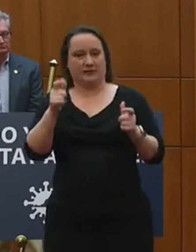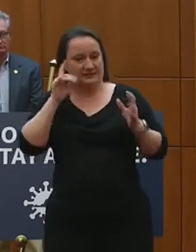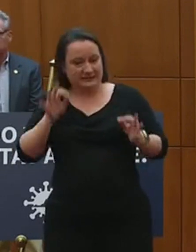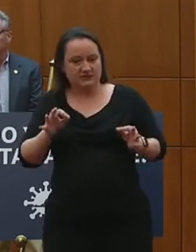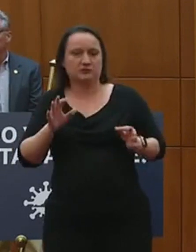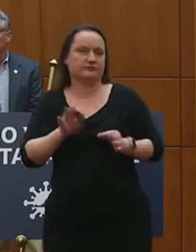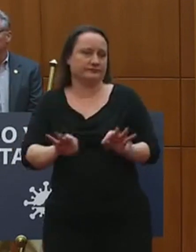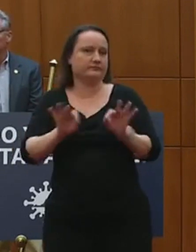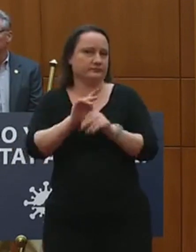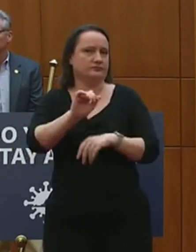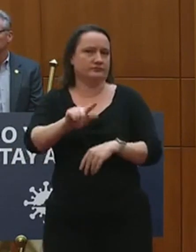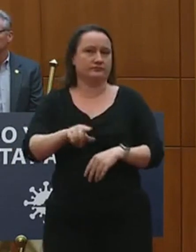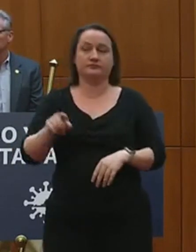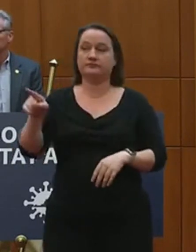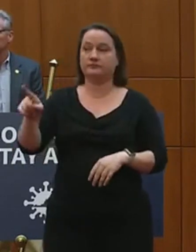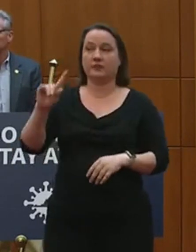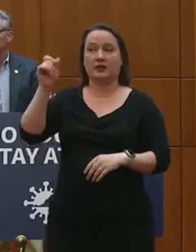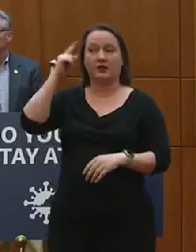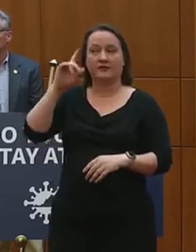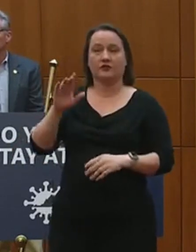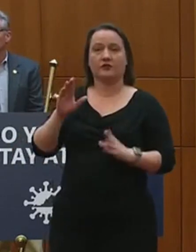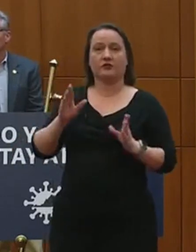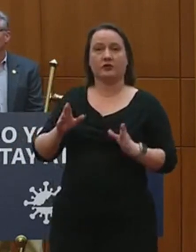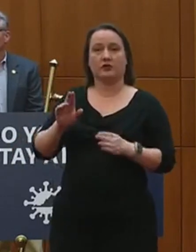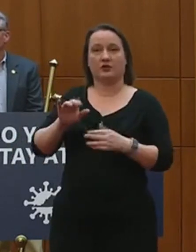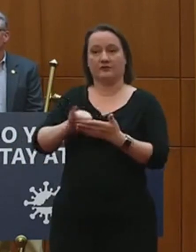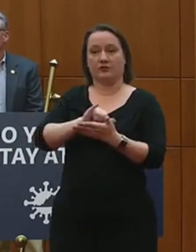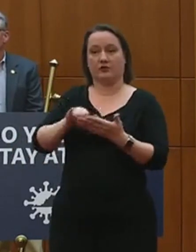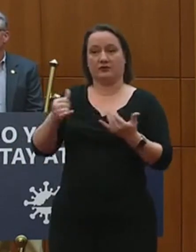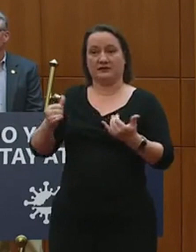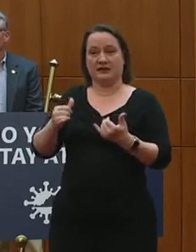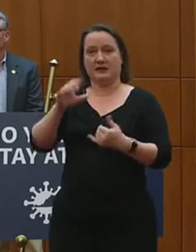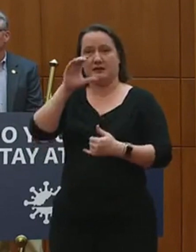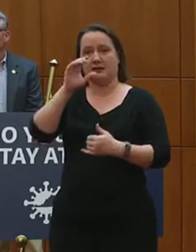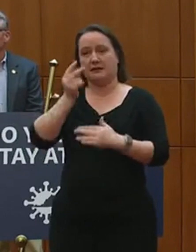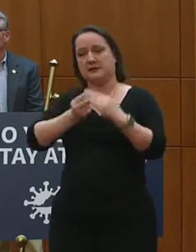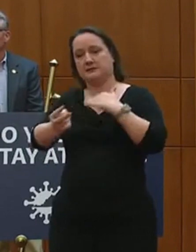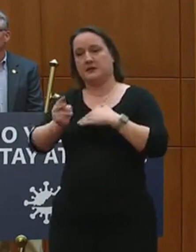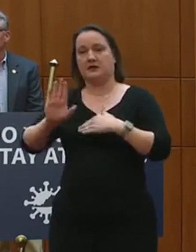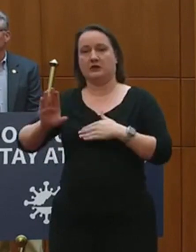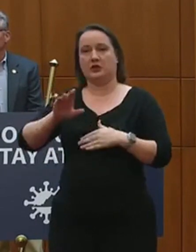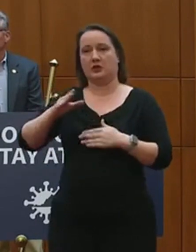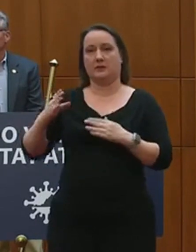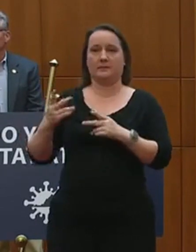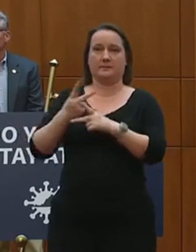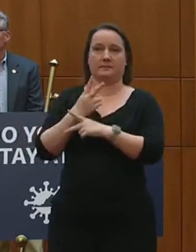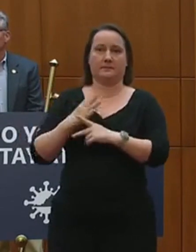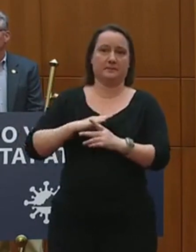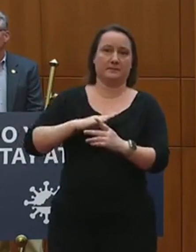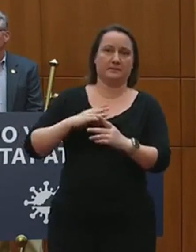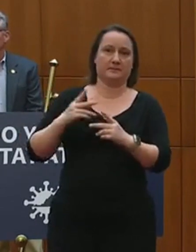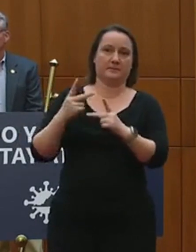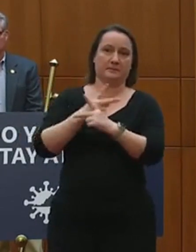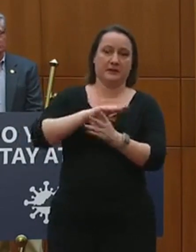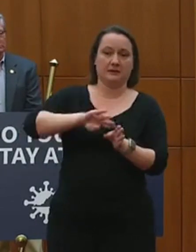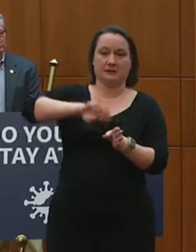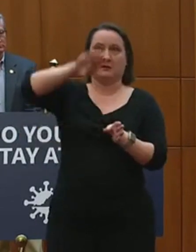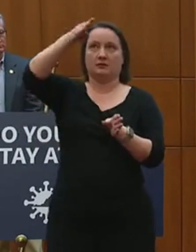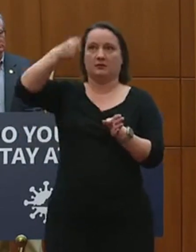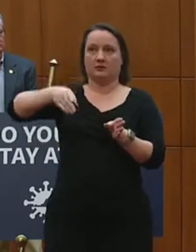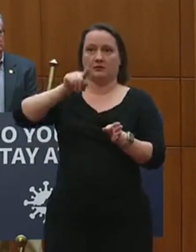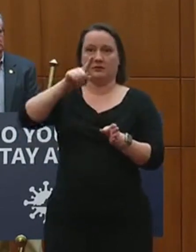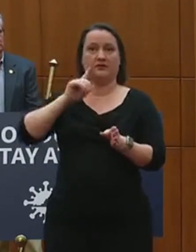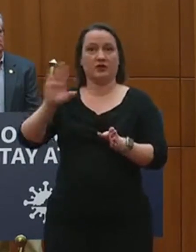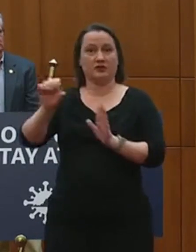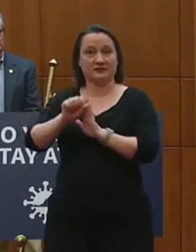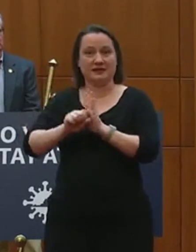Yeah, the governor of New York today estimated the peak for their state would be April 15th. Do we have an idea of what Virginia's peak looks